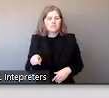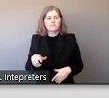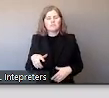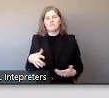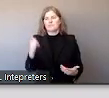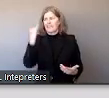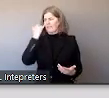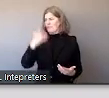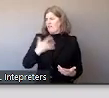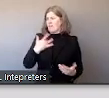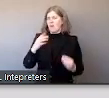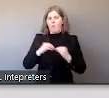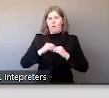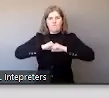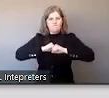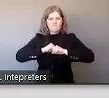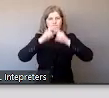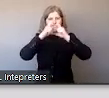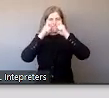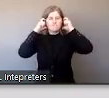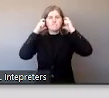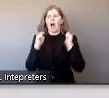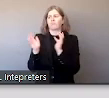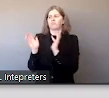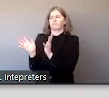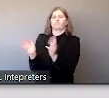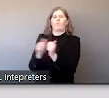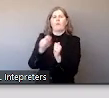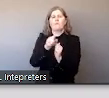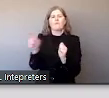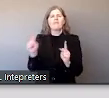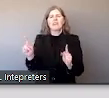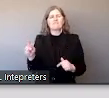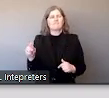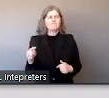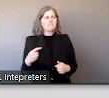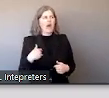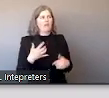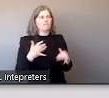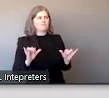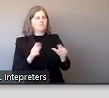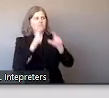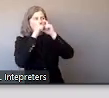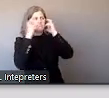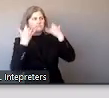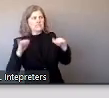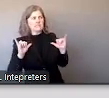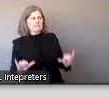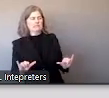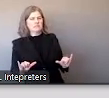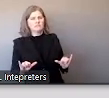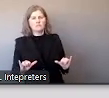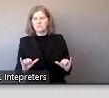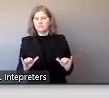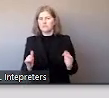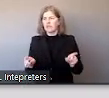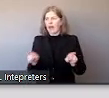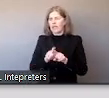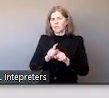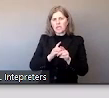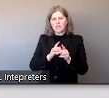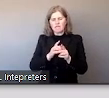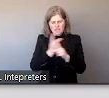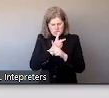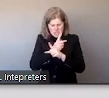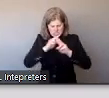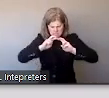it makes you feel more protected. I've talked to a lot of people who say, I really haven't really changed what I've been doing. And again, as we work through the details about